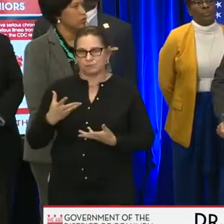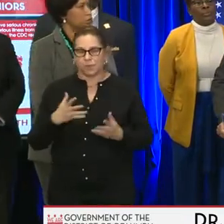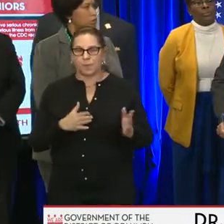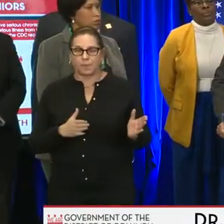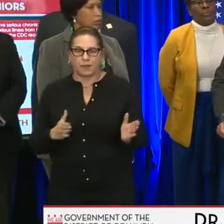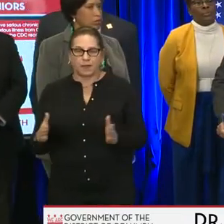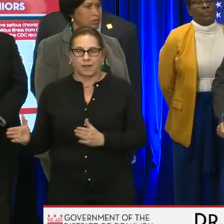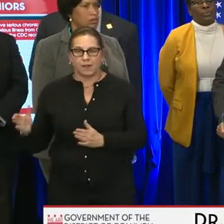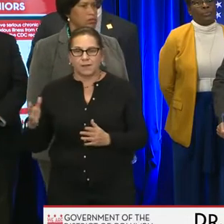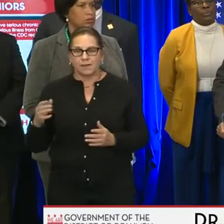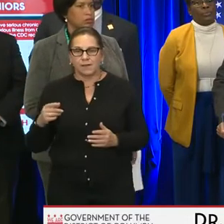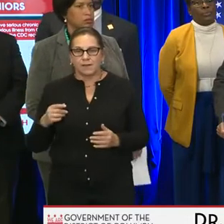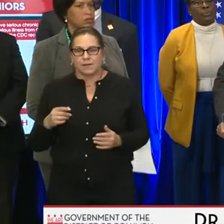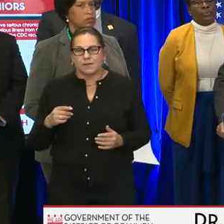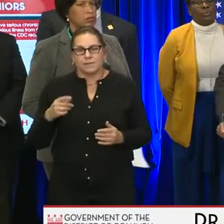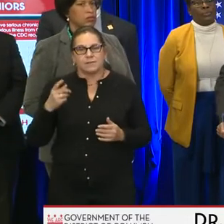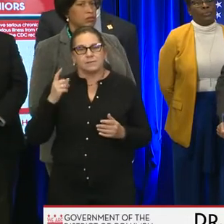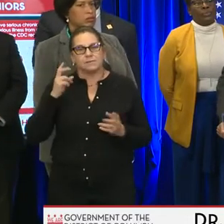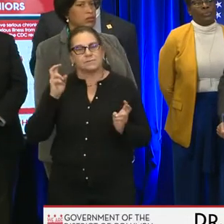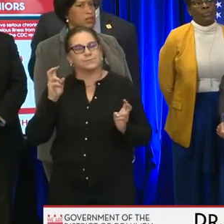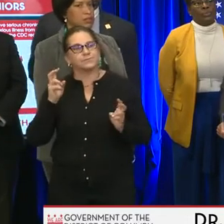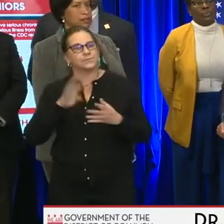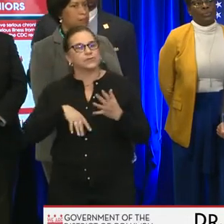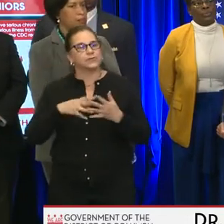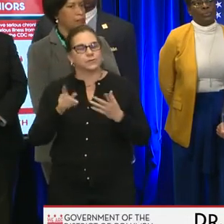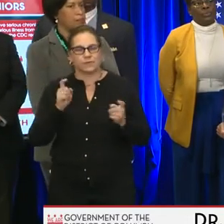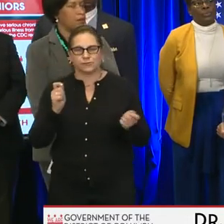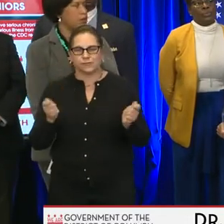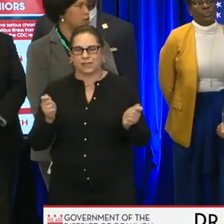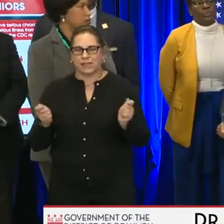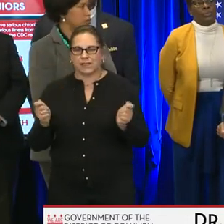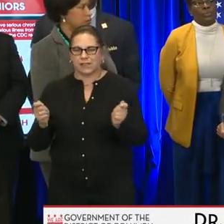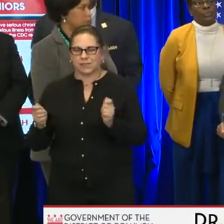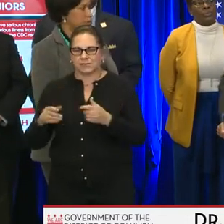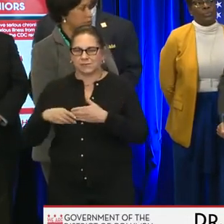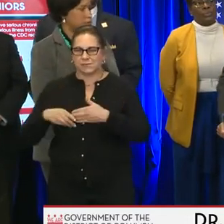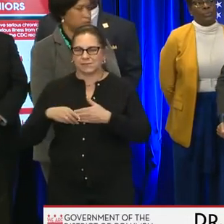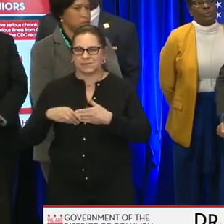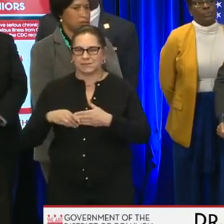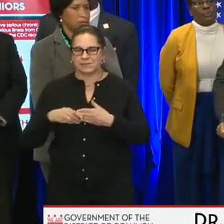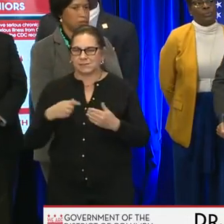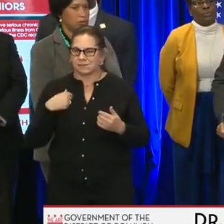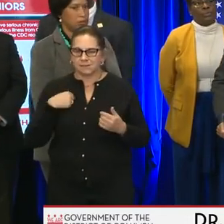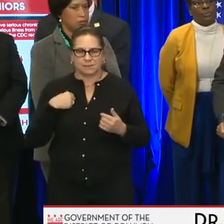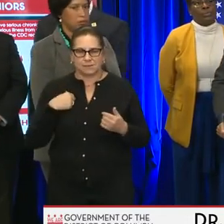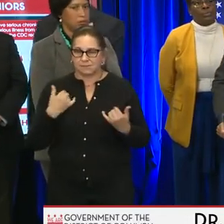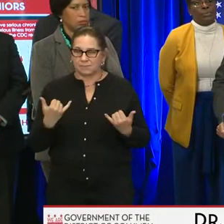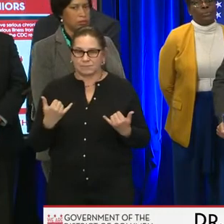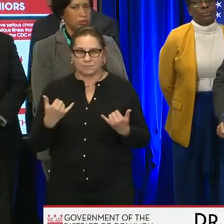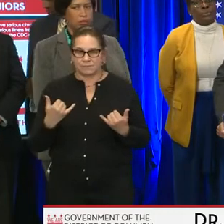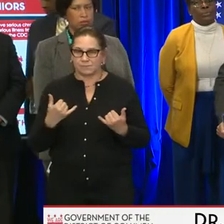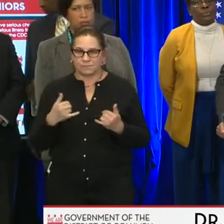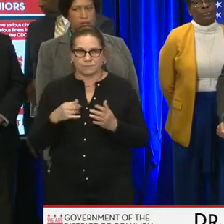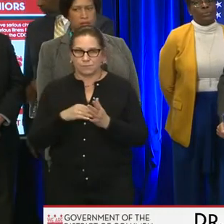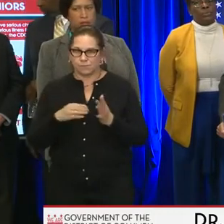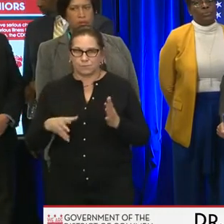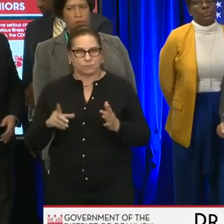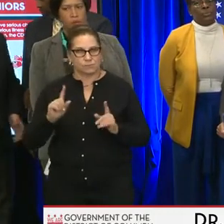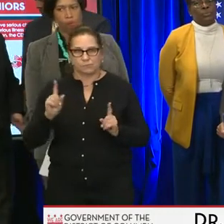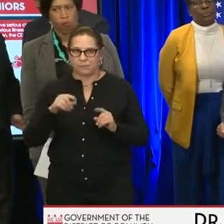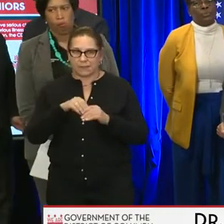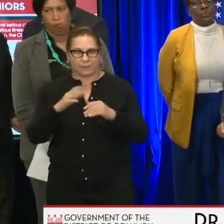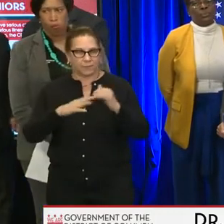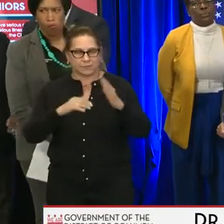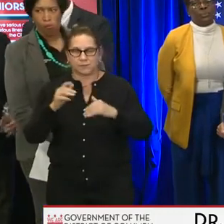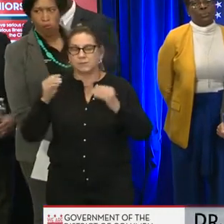their modified work assignments for the time period that we will not have students in our building for school. It's important to